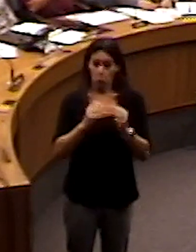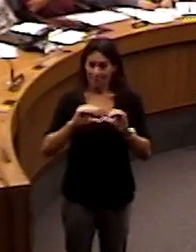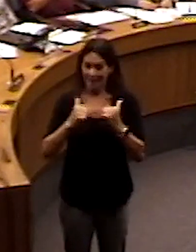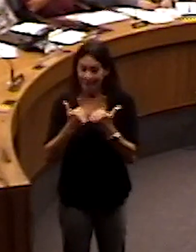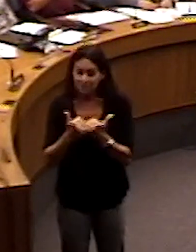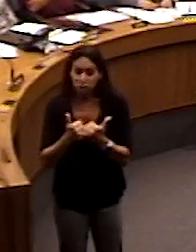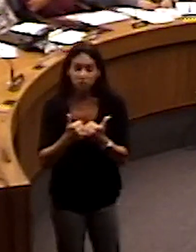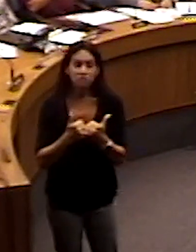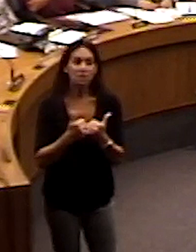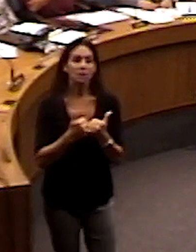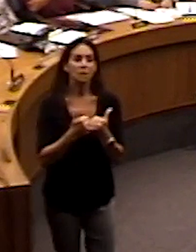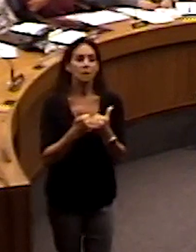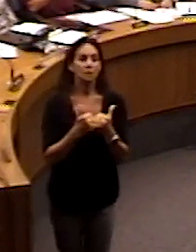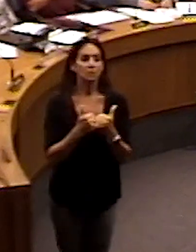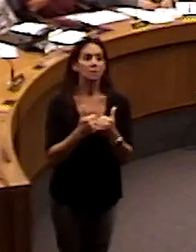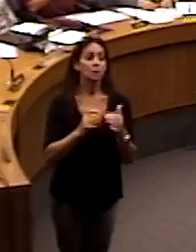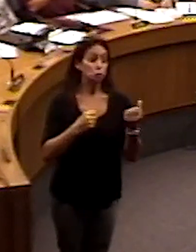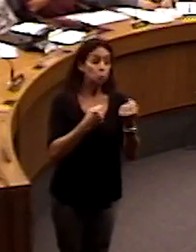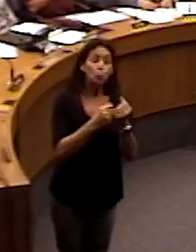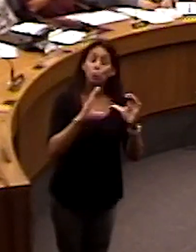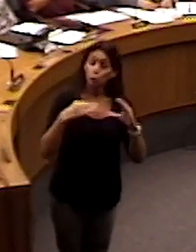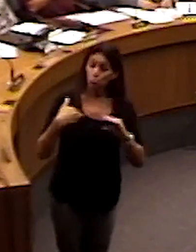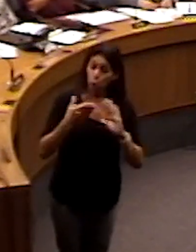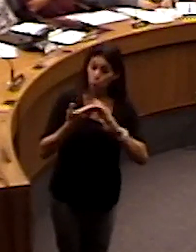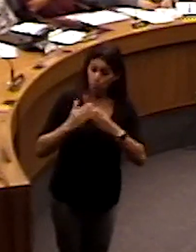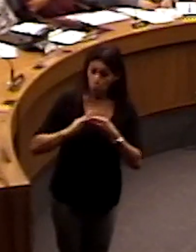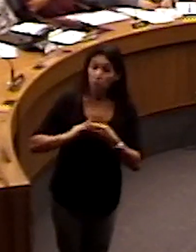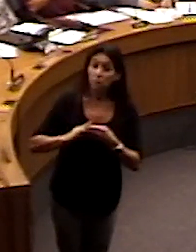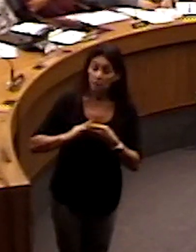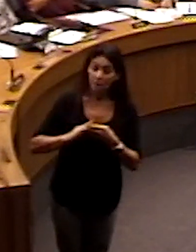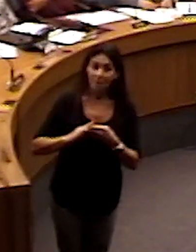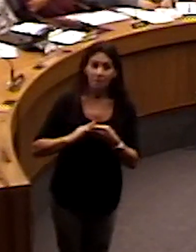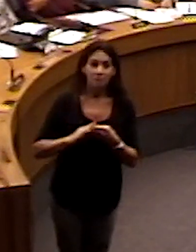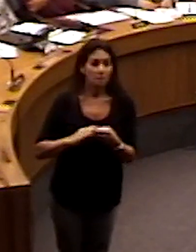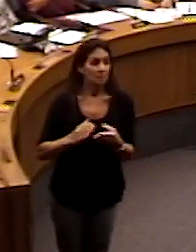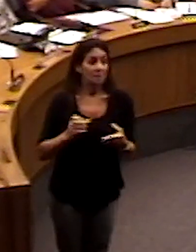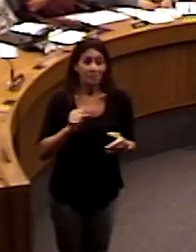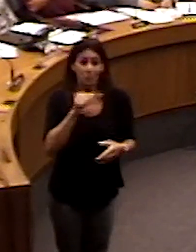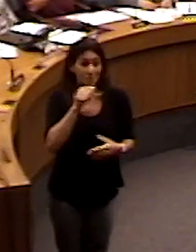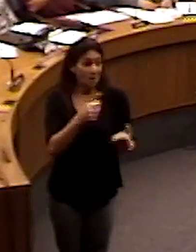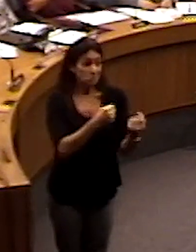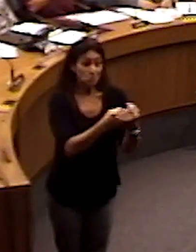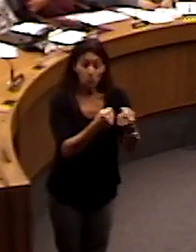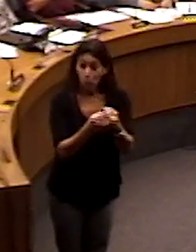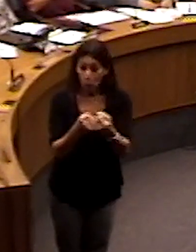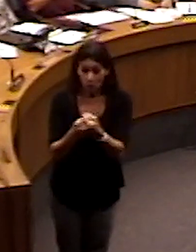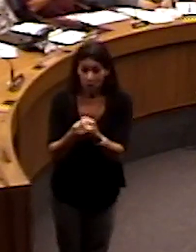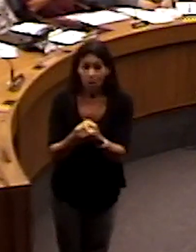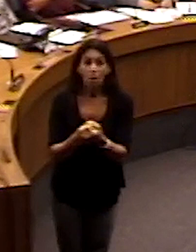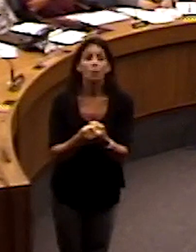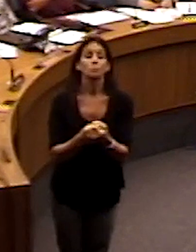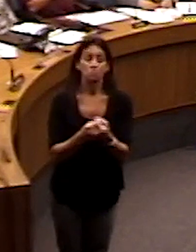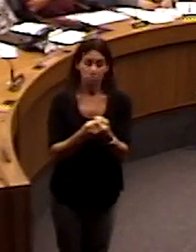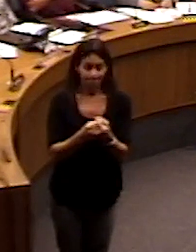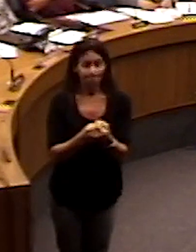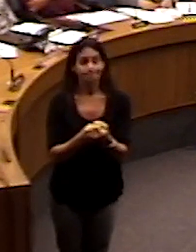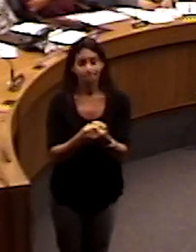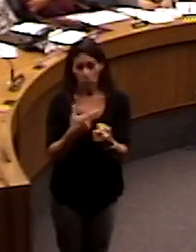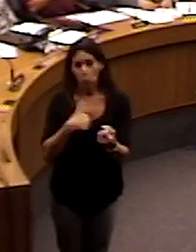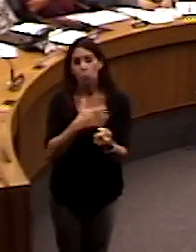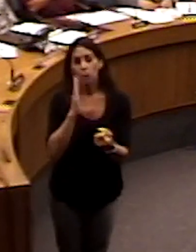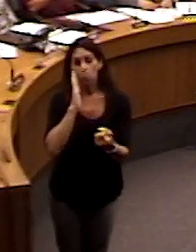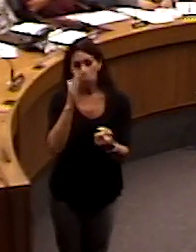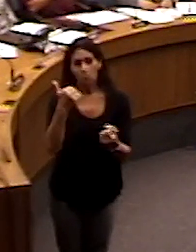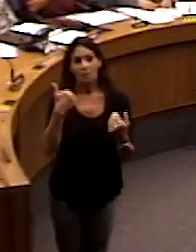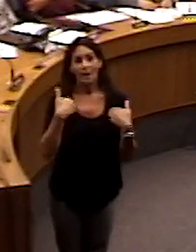to support our community. And if we don't, we are going to be facing what places